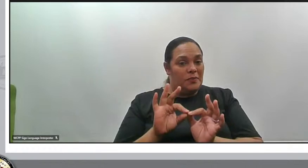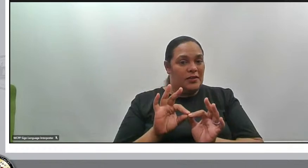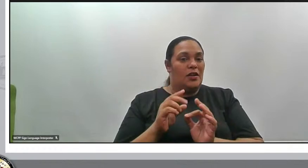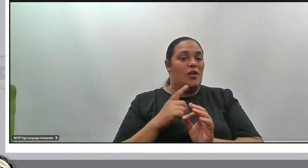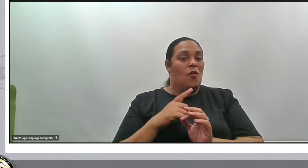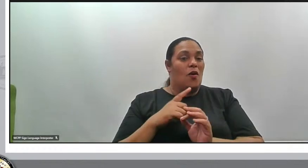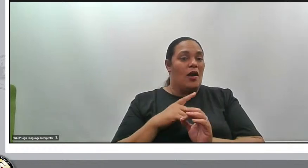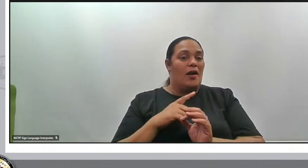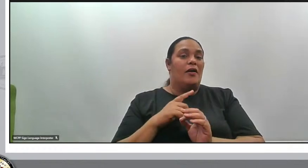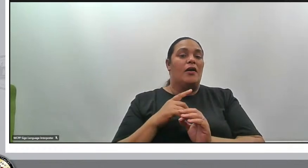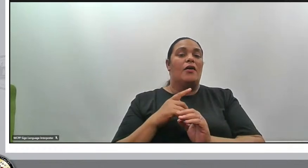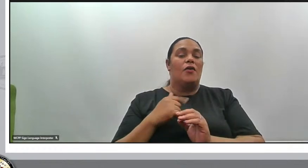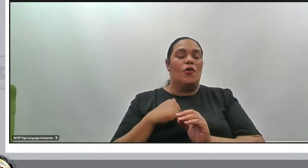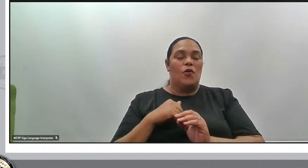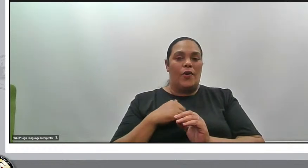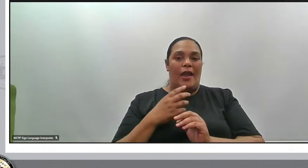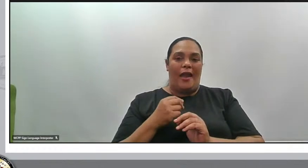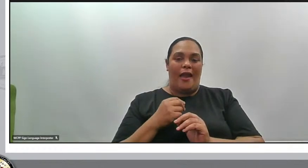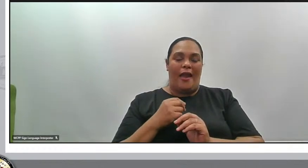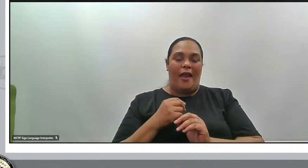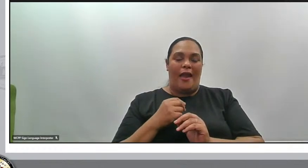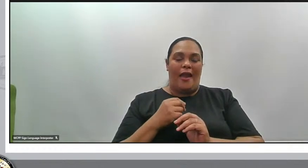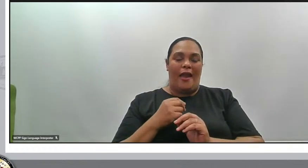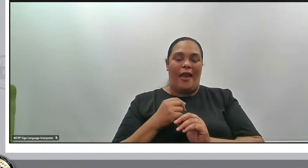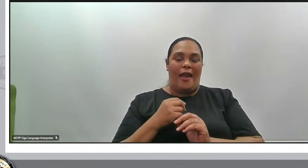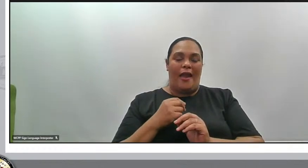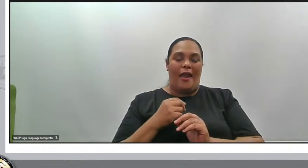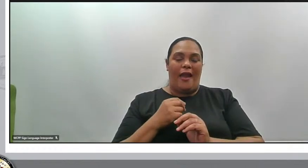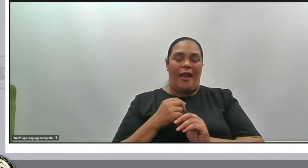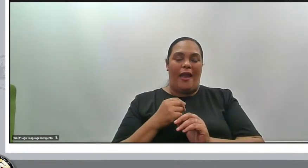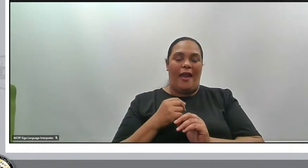fact that we are budgeting for the anticipation,